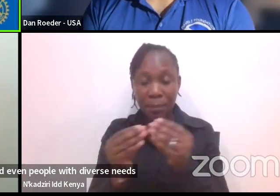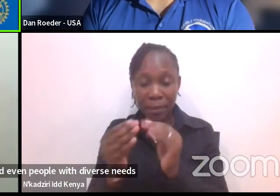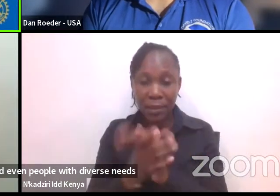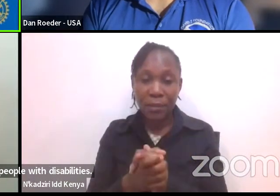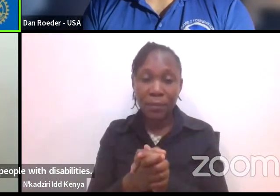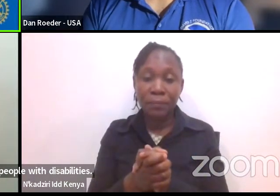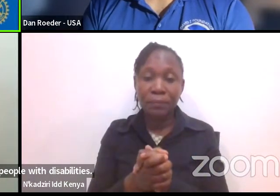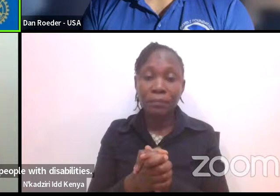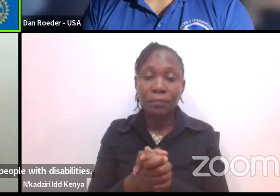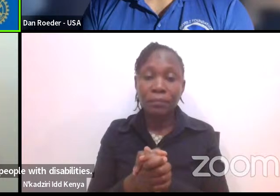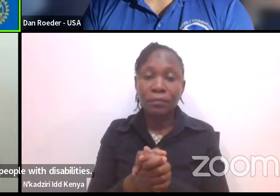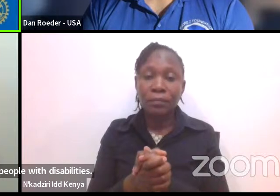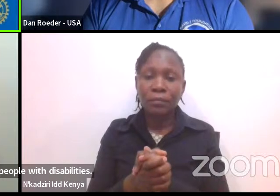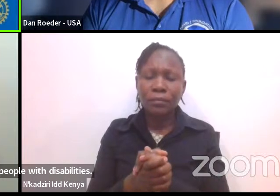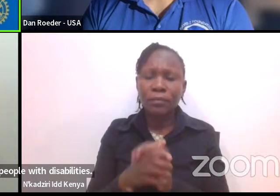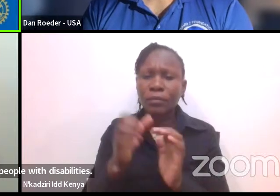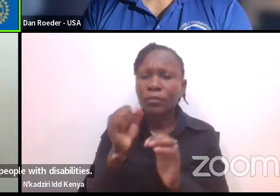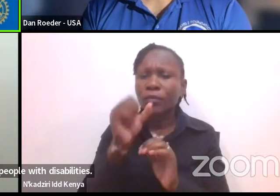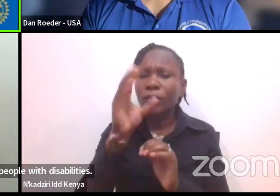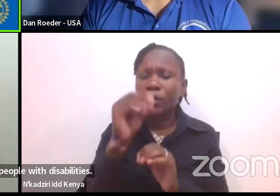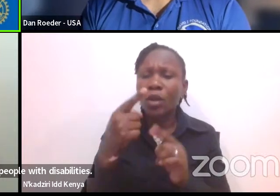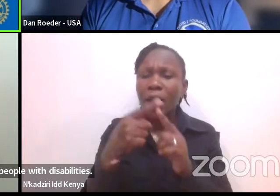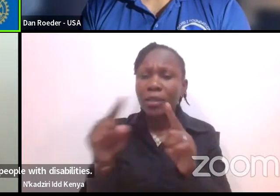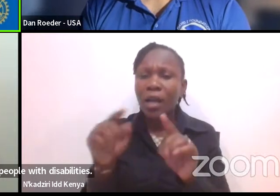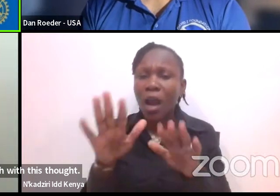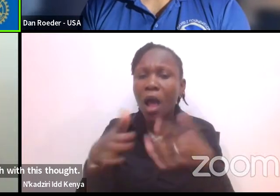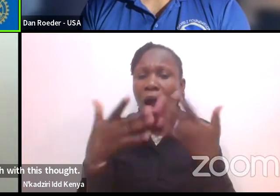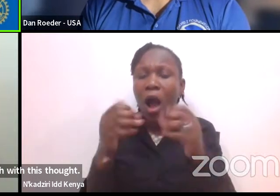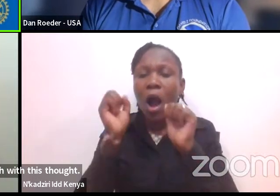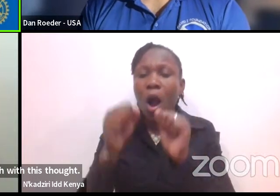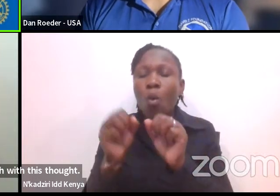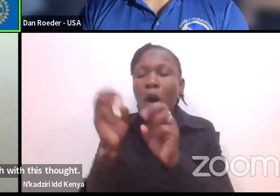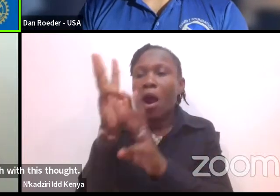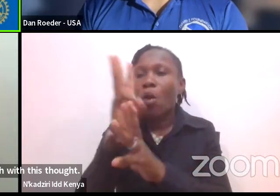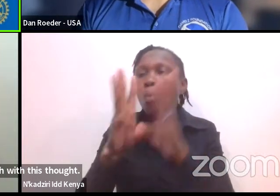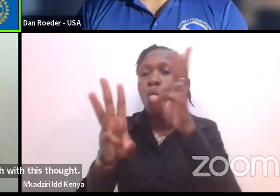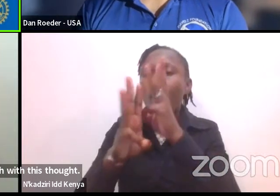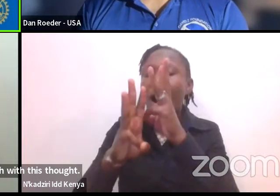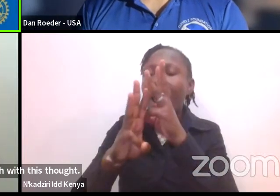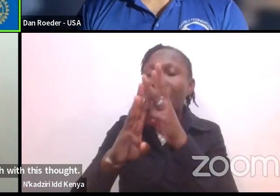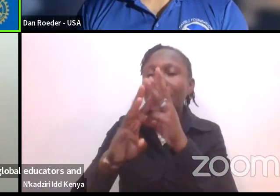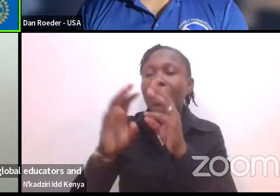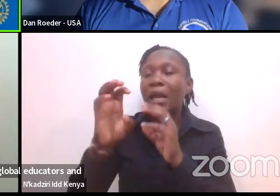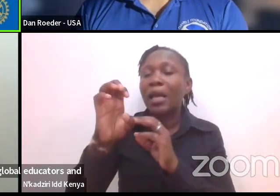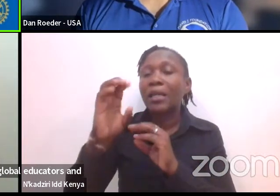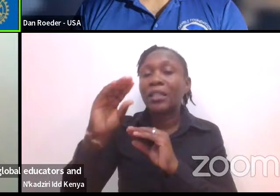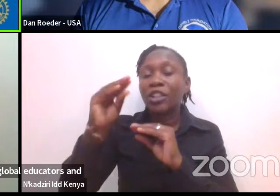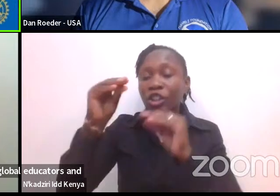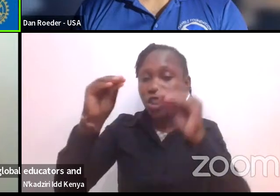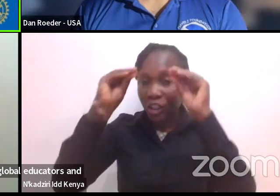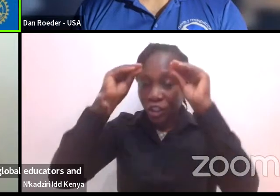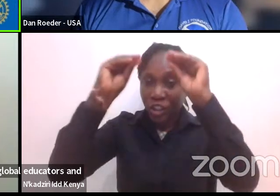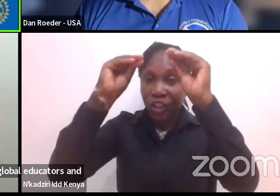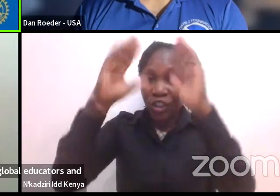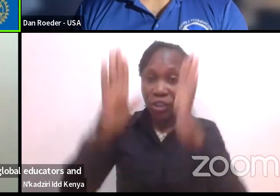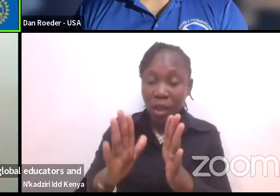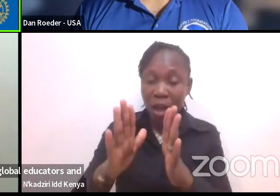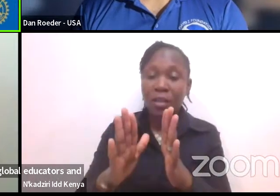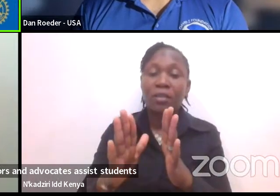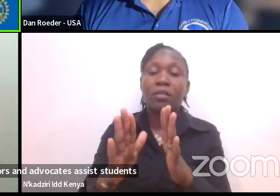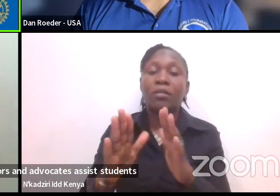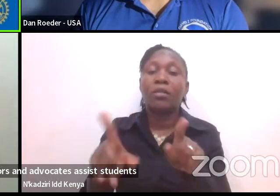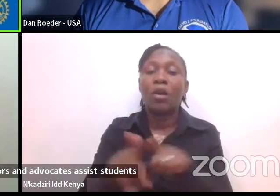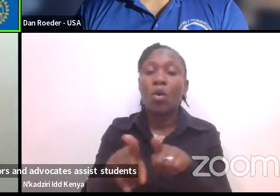with this thought, how can global educators and advocates assist students with disabilities in navigating